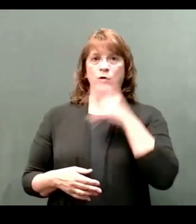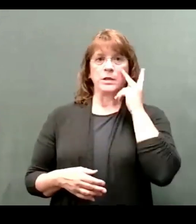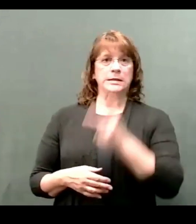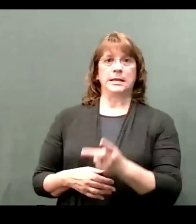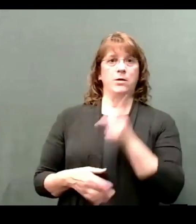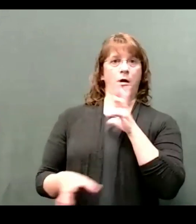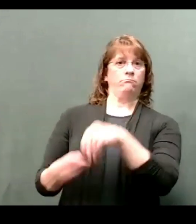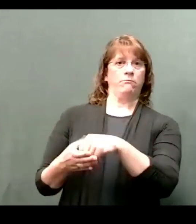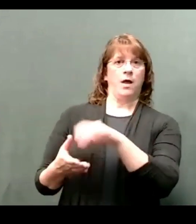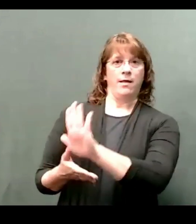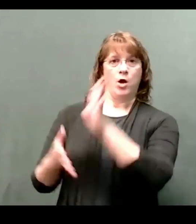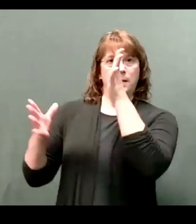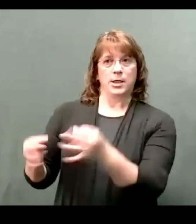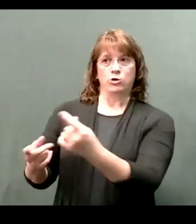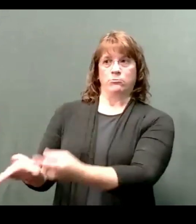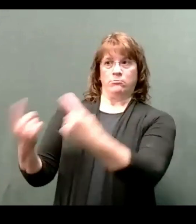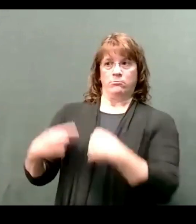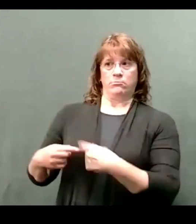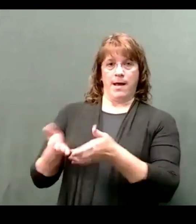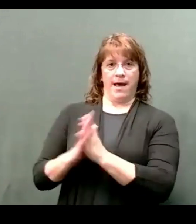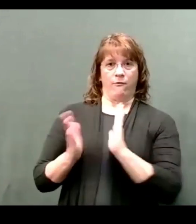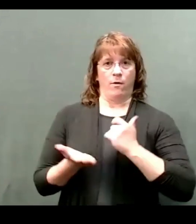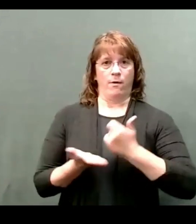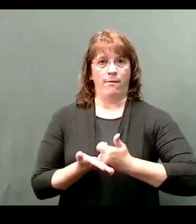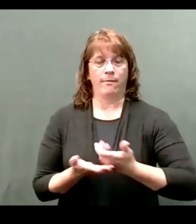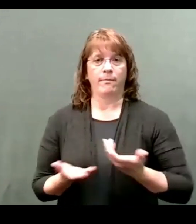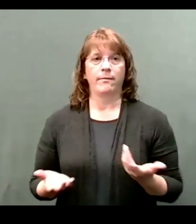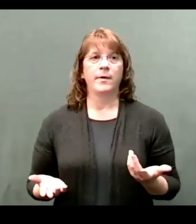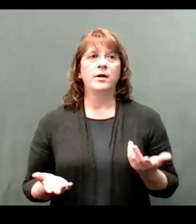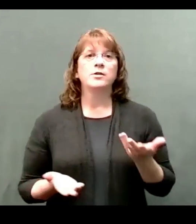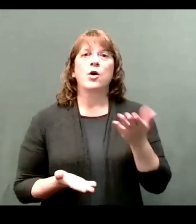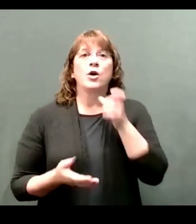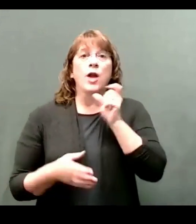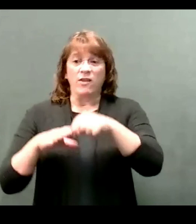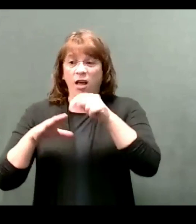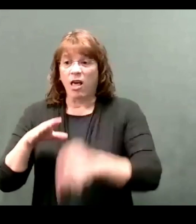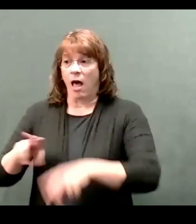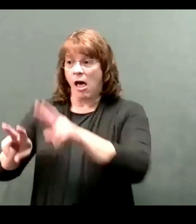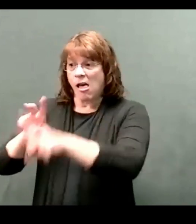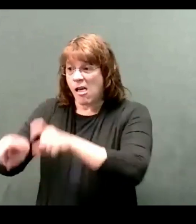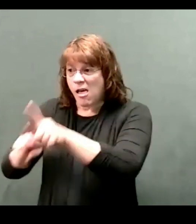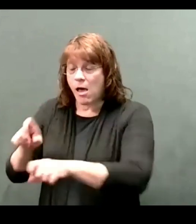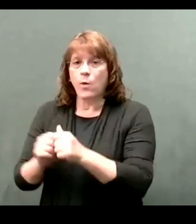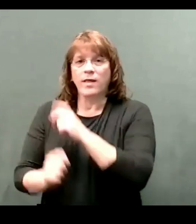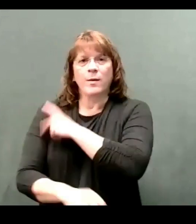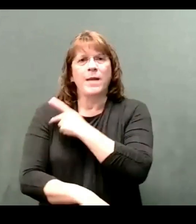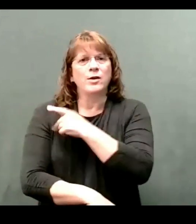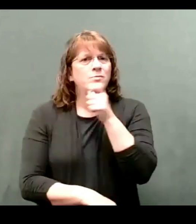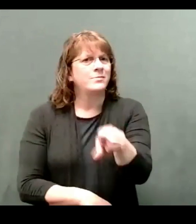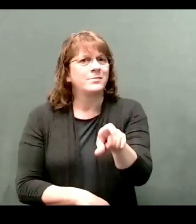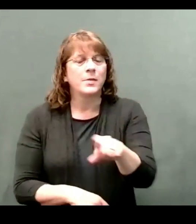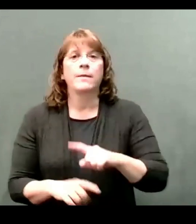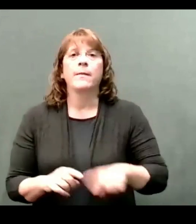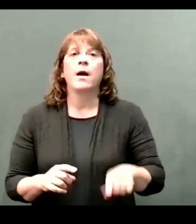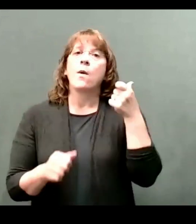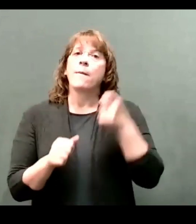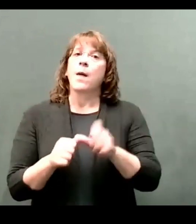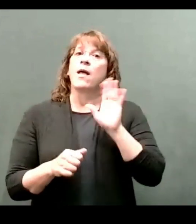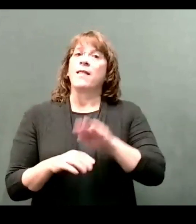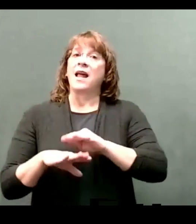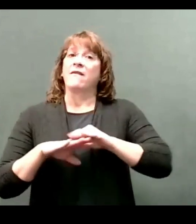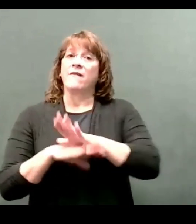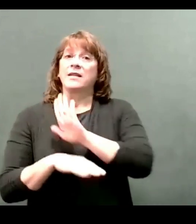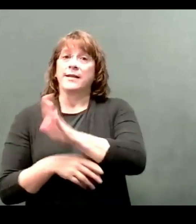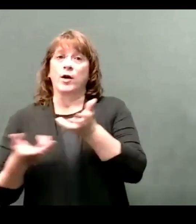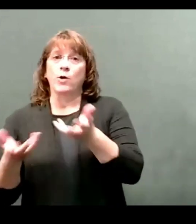part of. And again, not saying that you need to get like super in depth with each of your patients with that, but just remembering that that affects